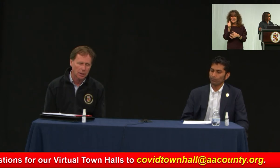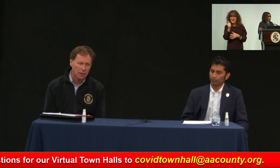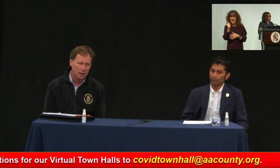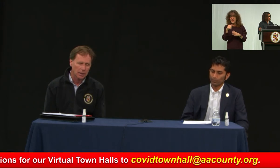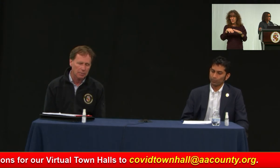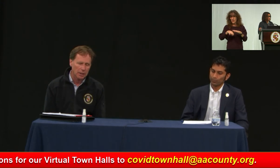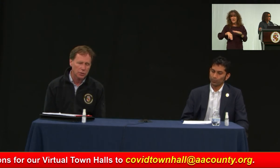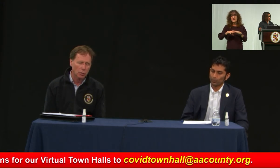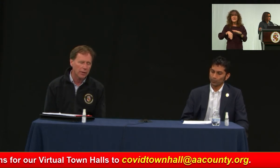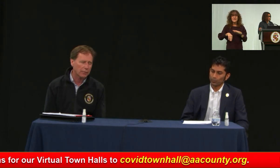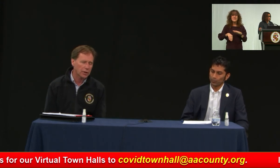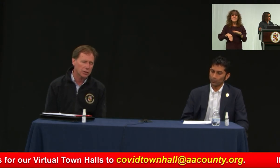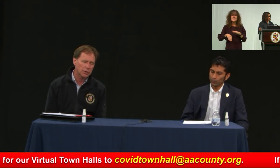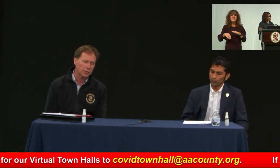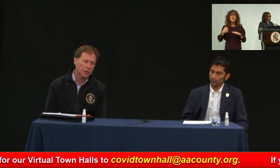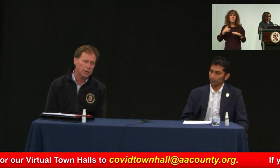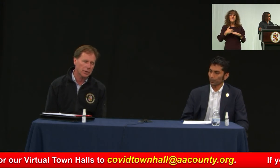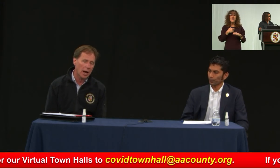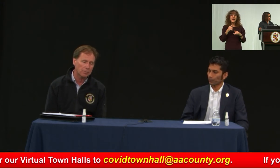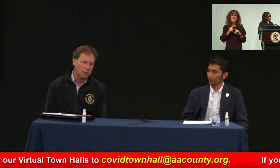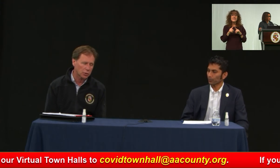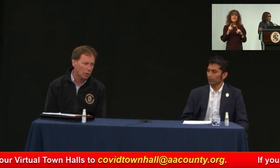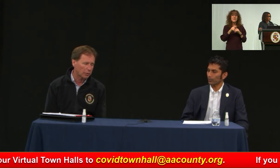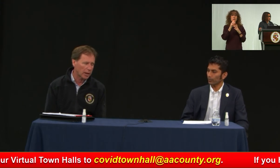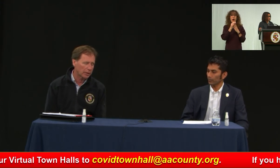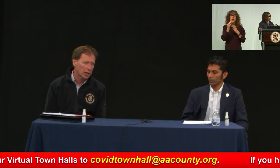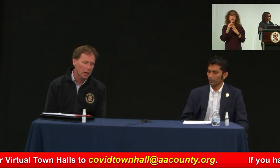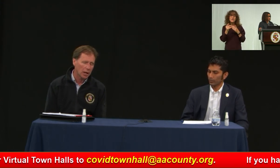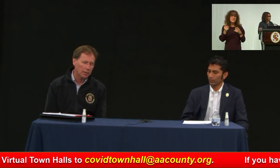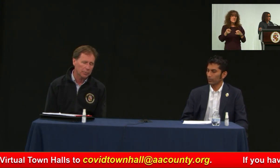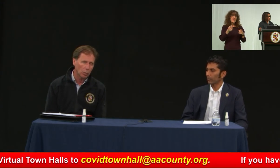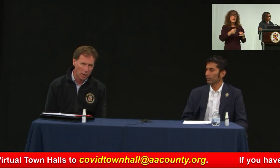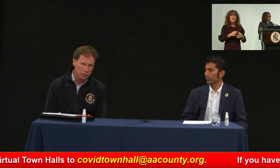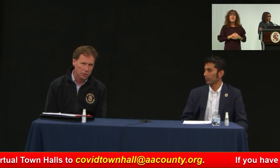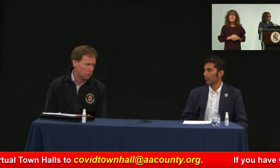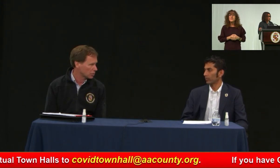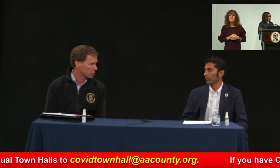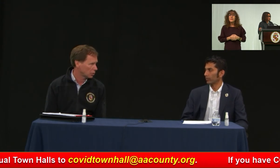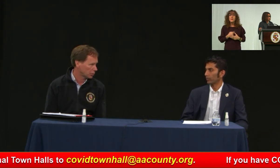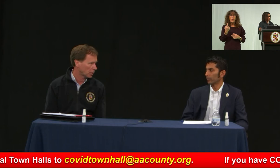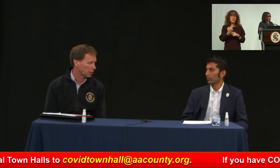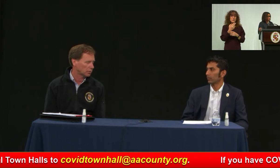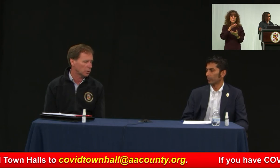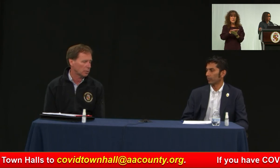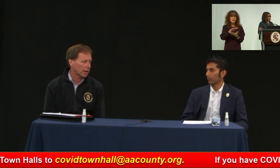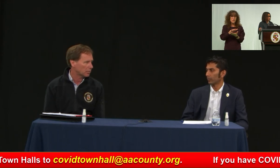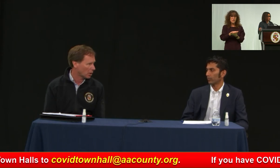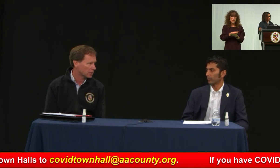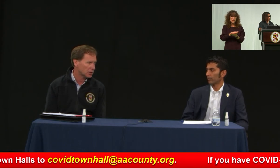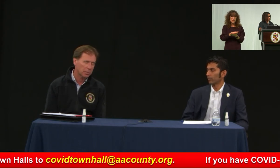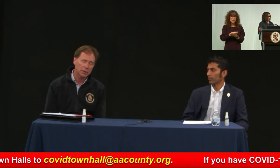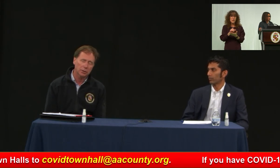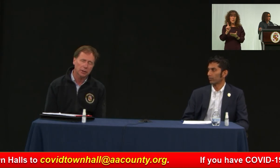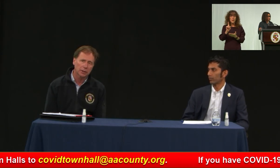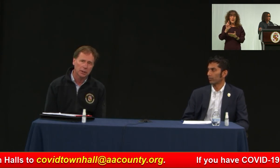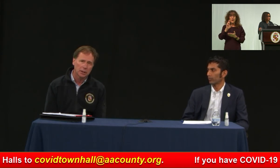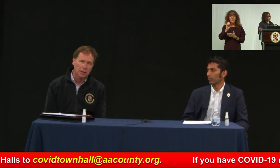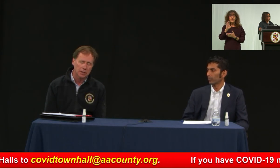less. Mm-hmm. And so we've had various options going around. One is to use the schools where Rec and Parks